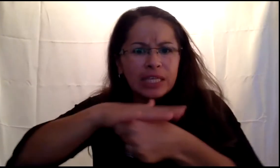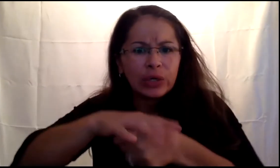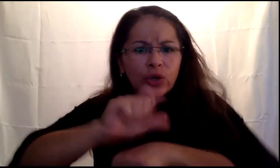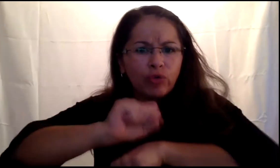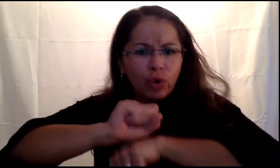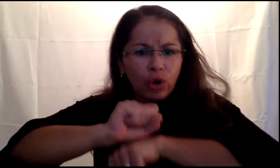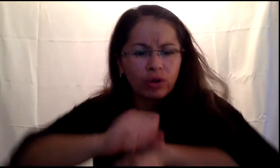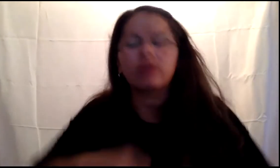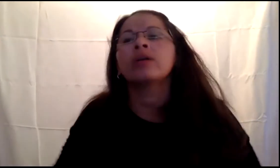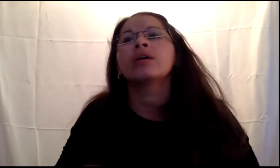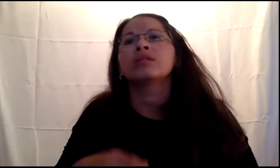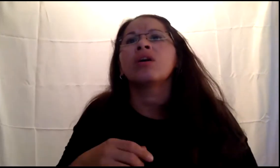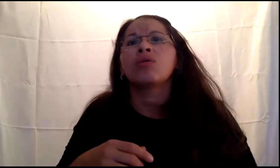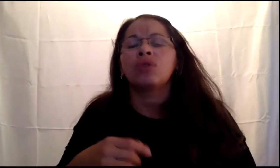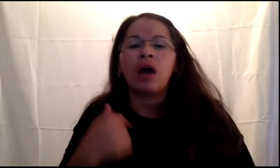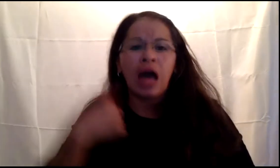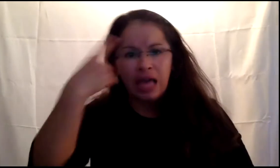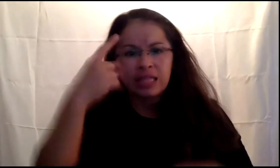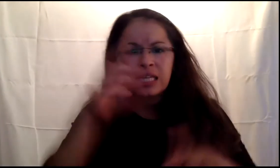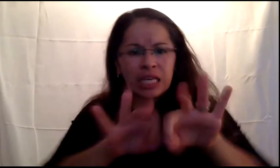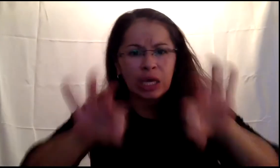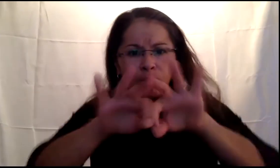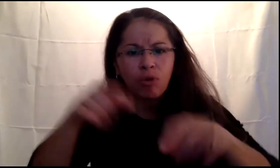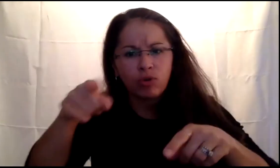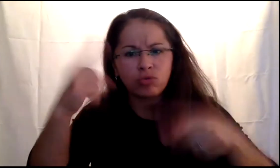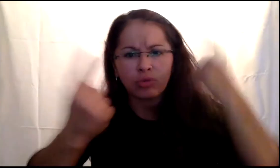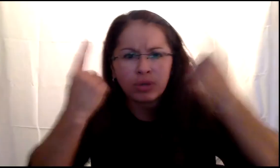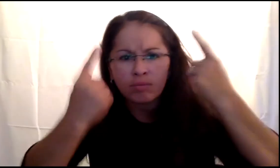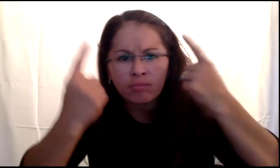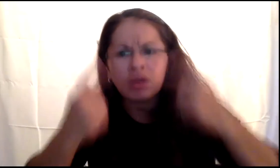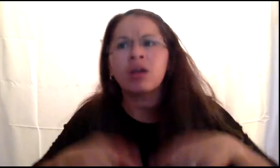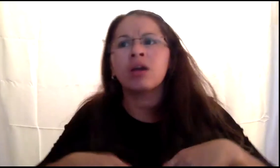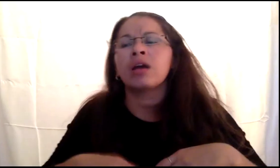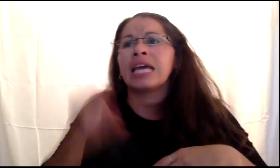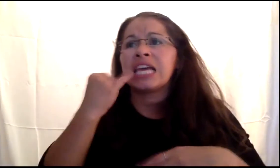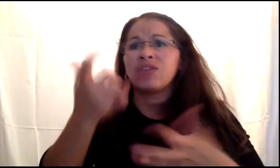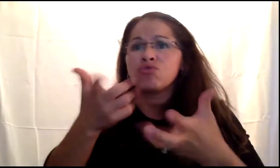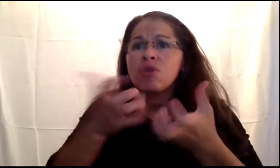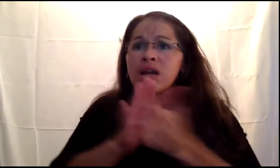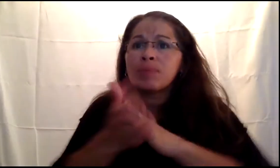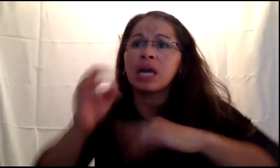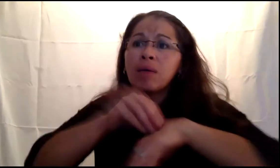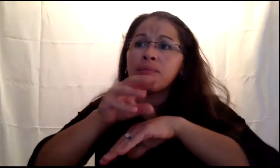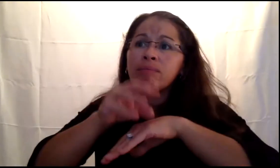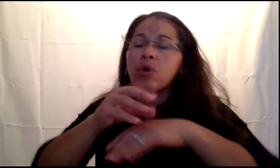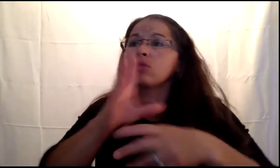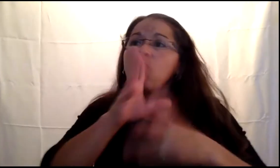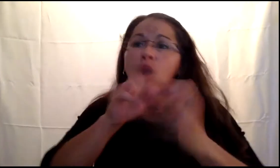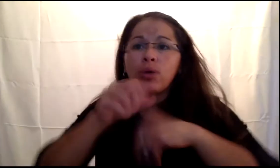I think sometimes, whether it's an advisor or a high school counselor or a college career readiness person,